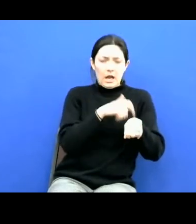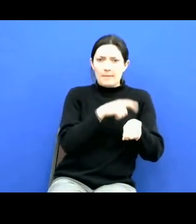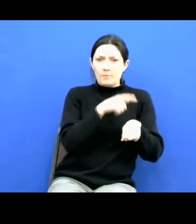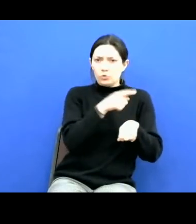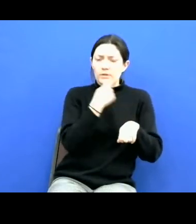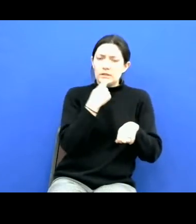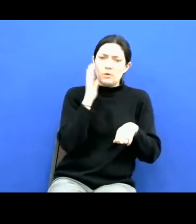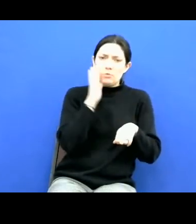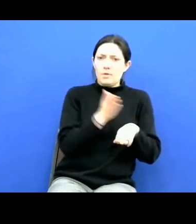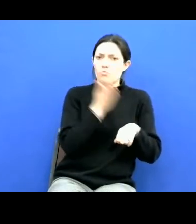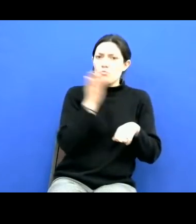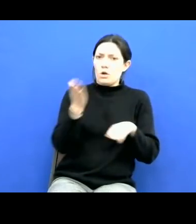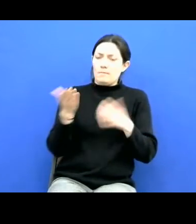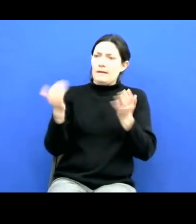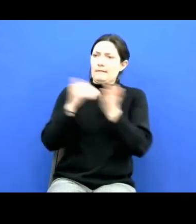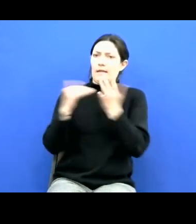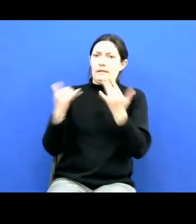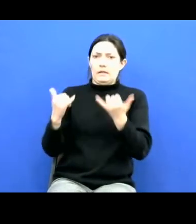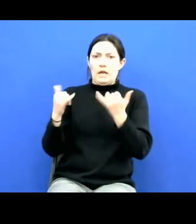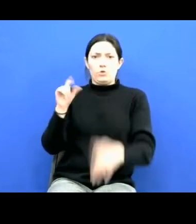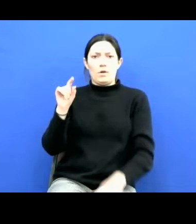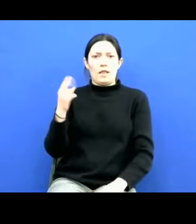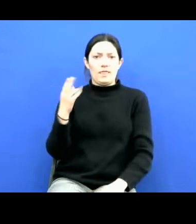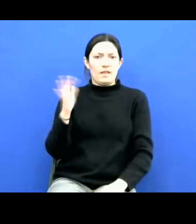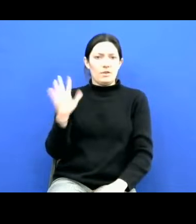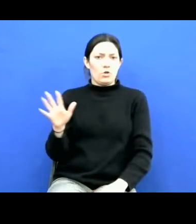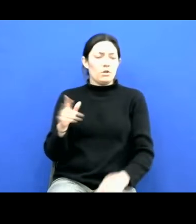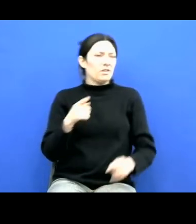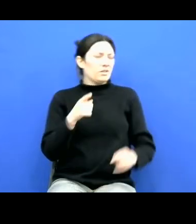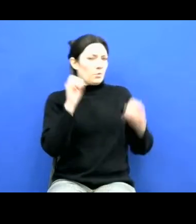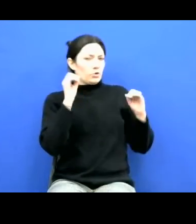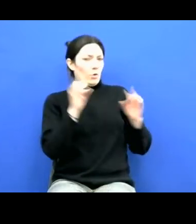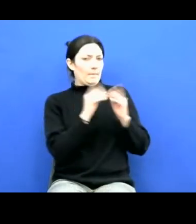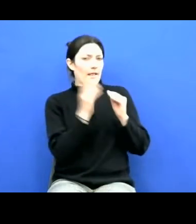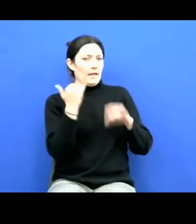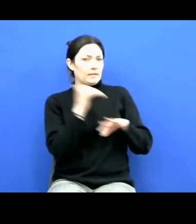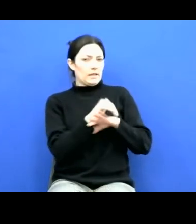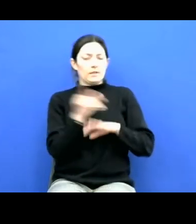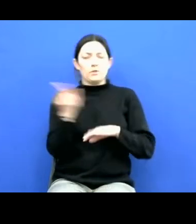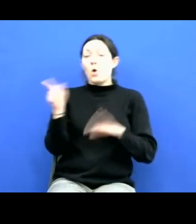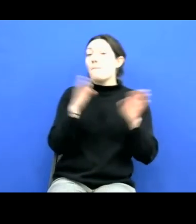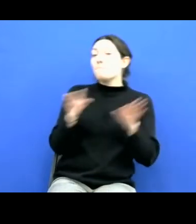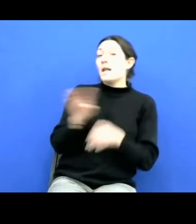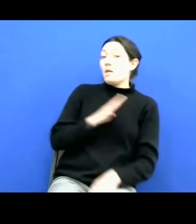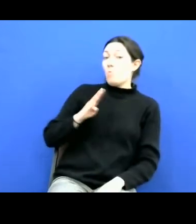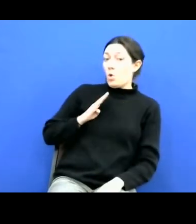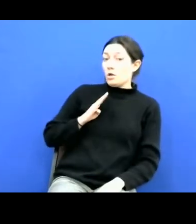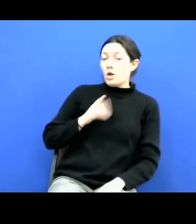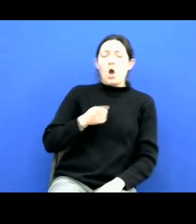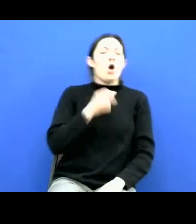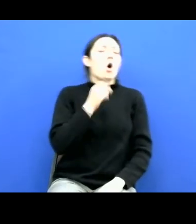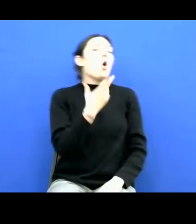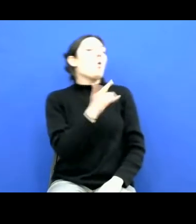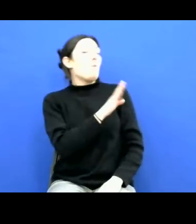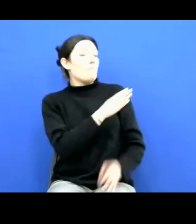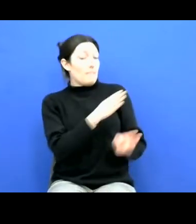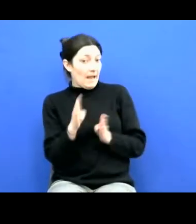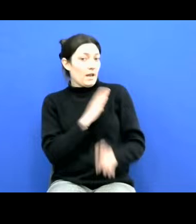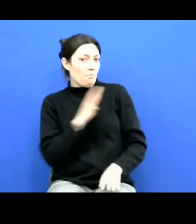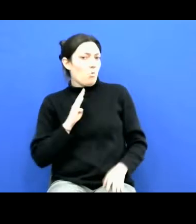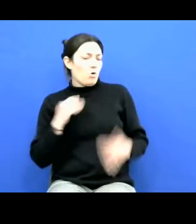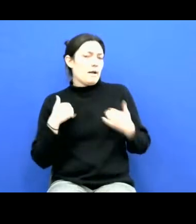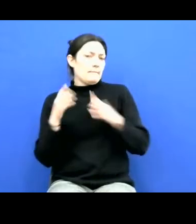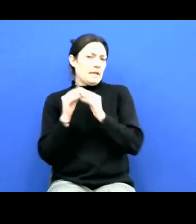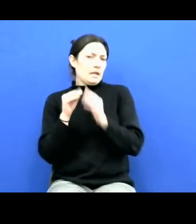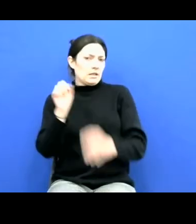was today, the 20th. There was no meeting last night. Planning? Oh, planning board had a planning board. That's